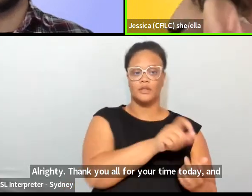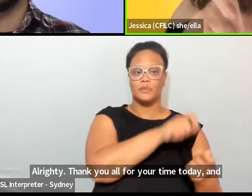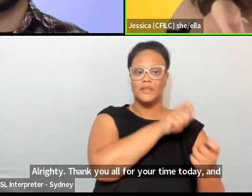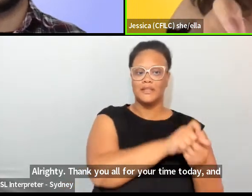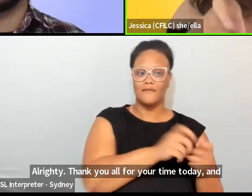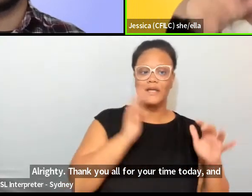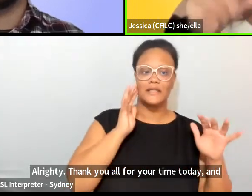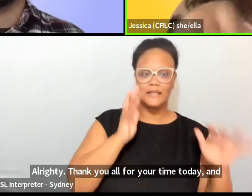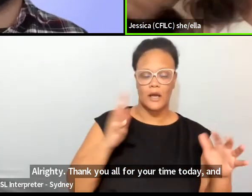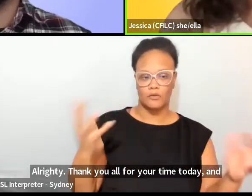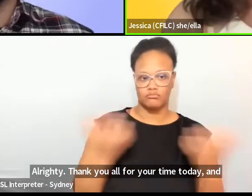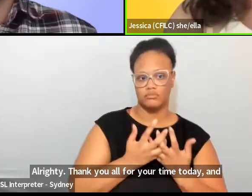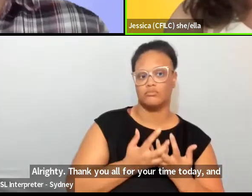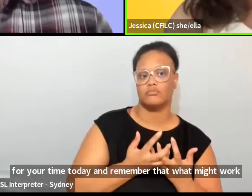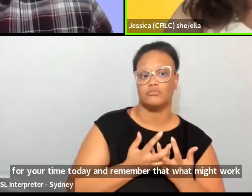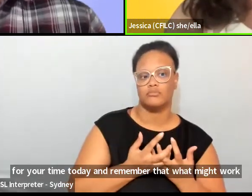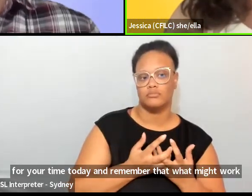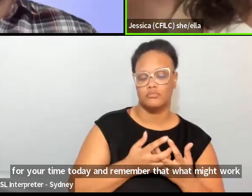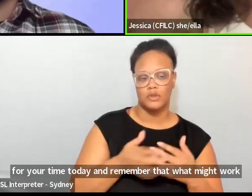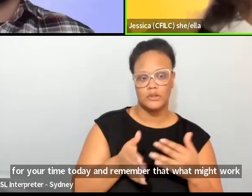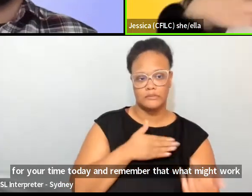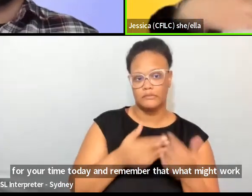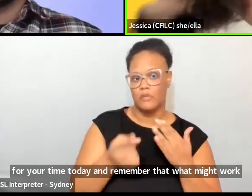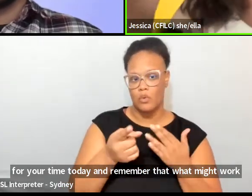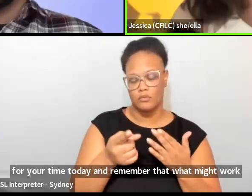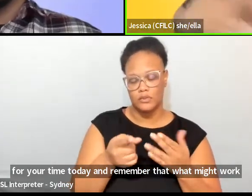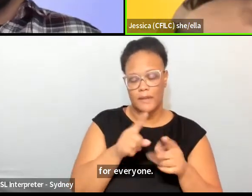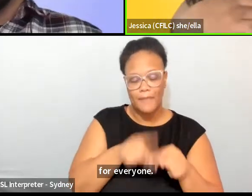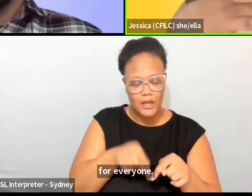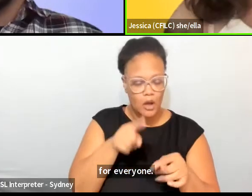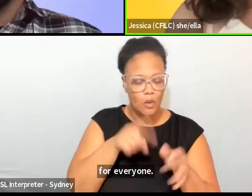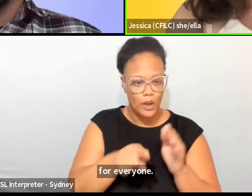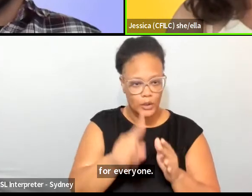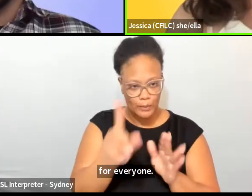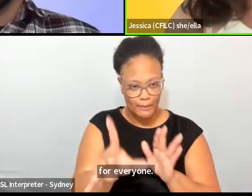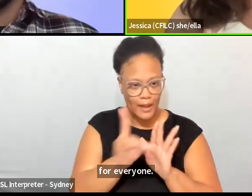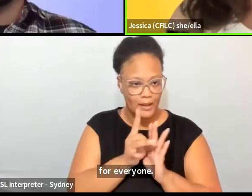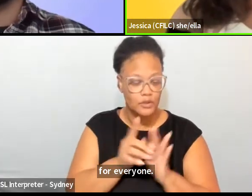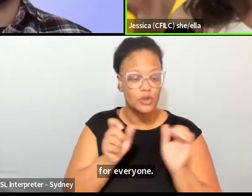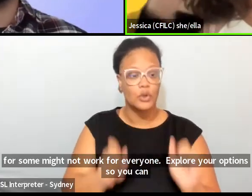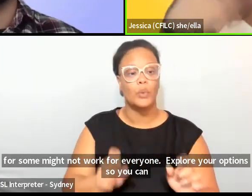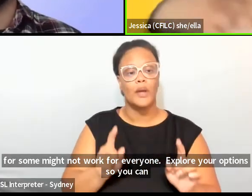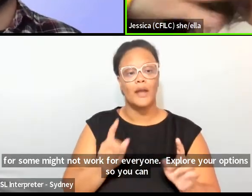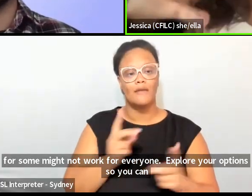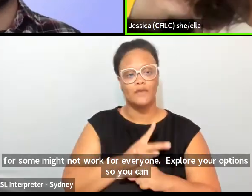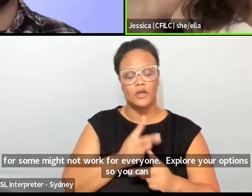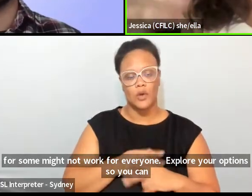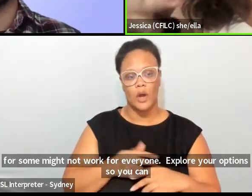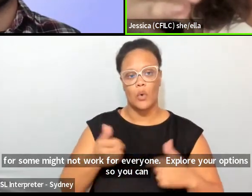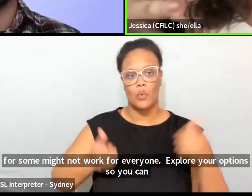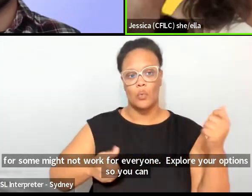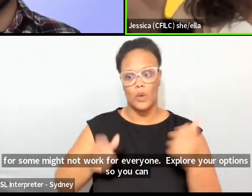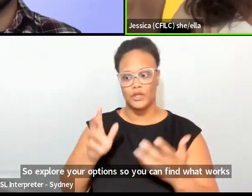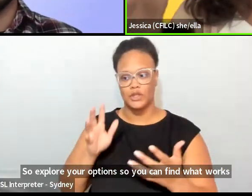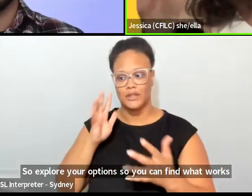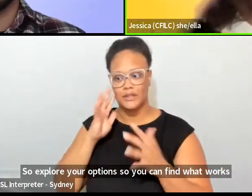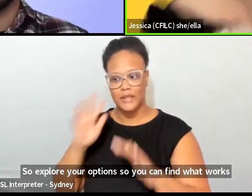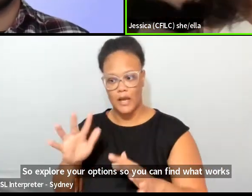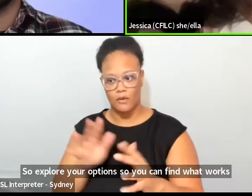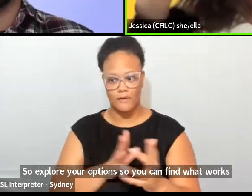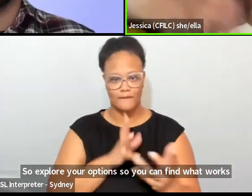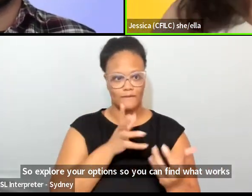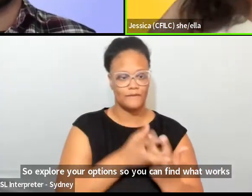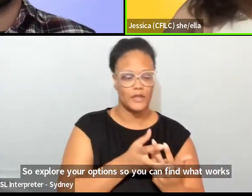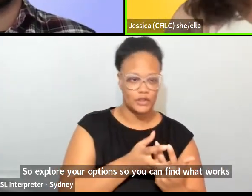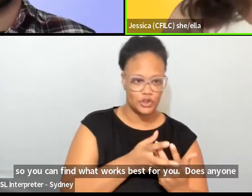a specific ringtone according to that sound. So you can be able to distinguish what sound fits, like